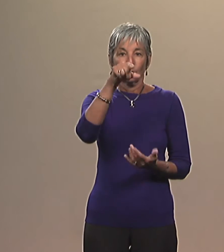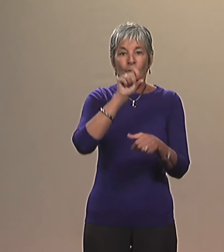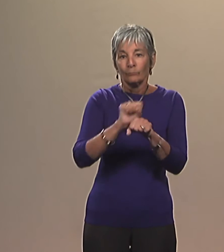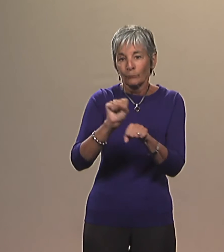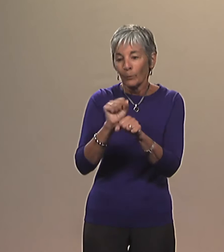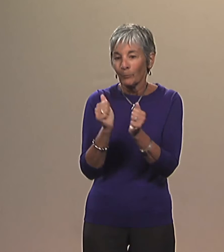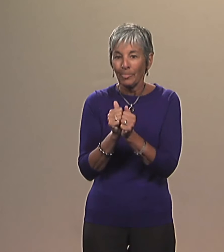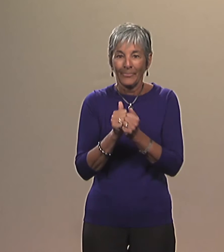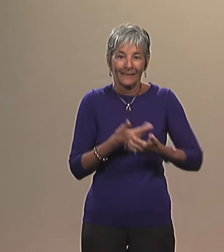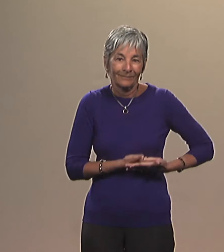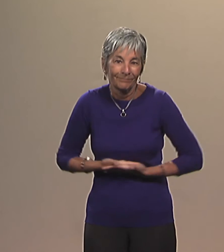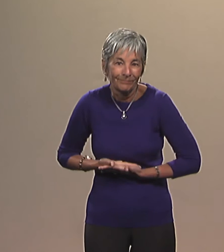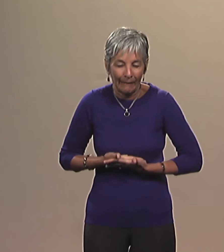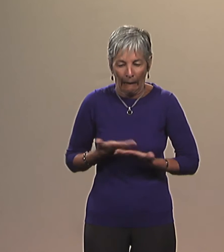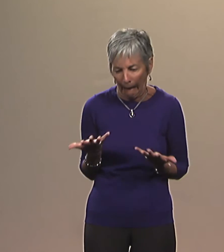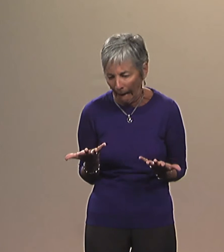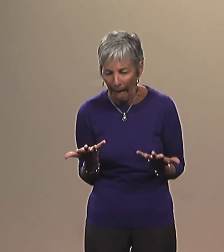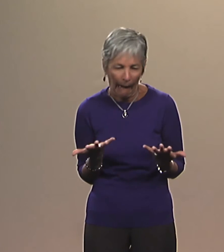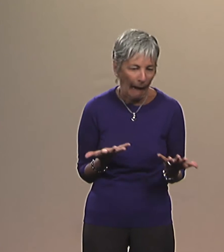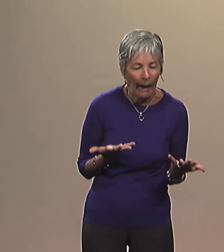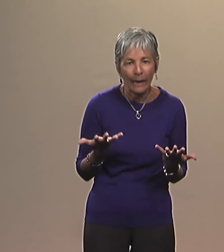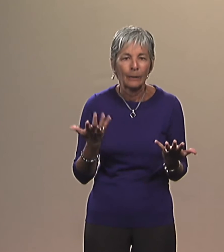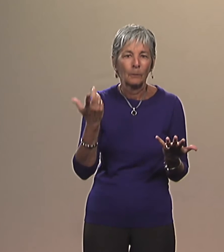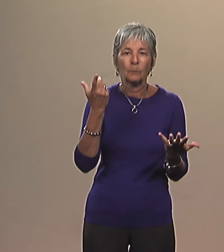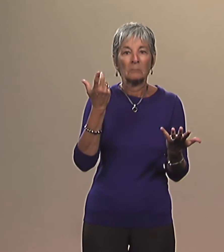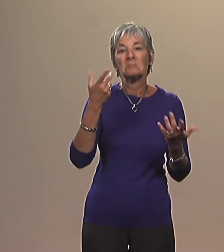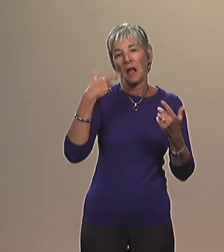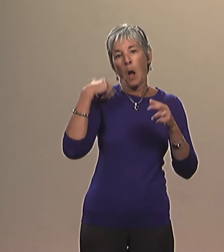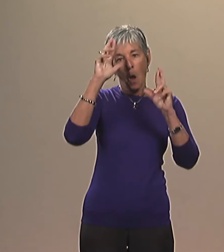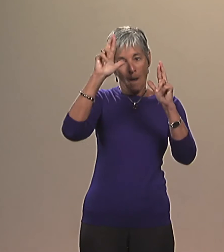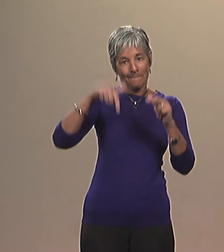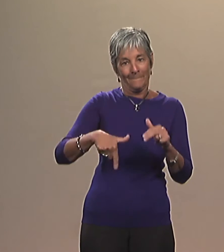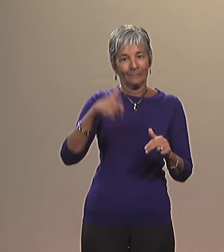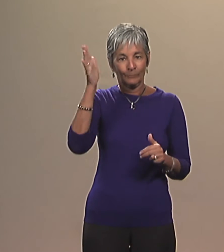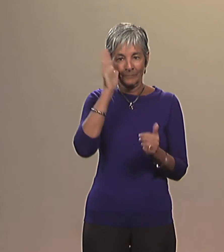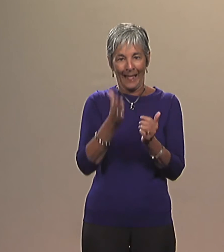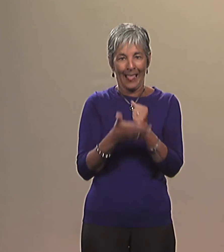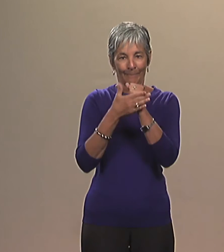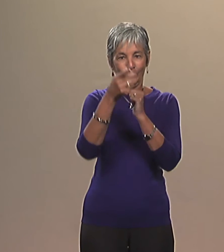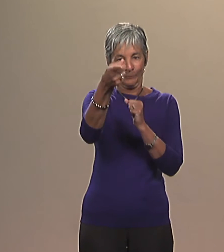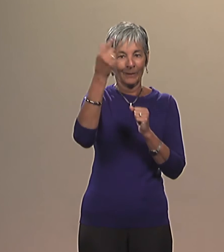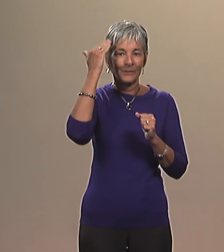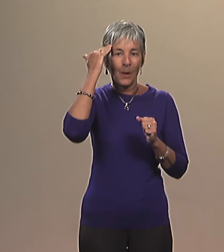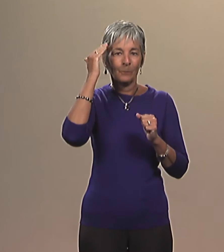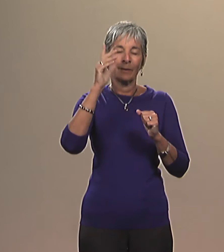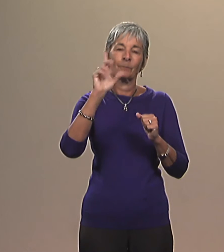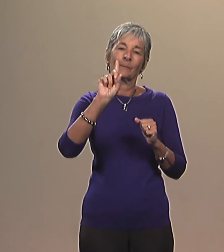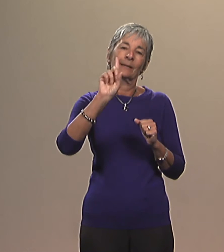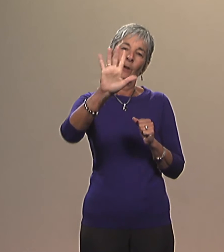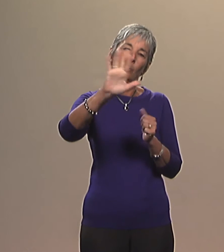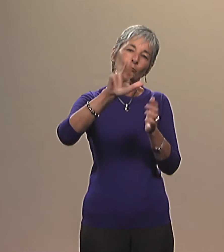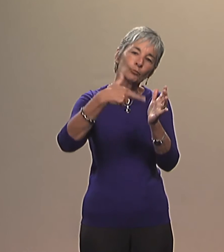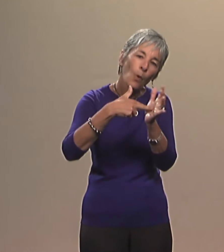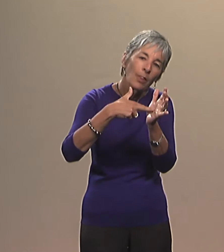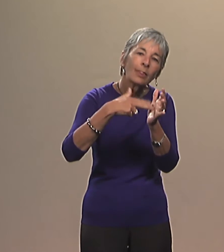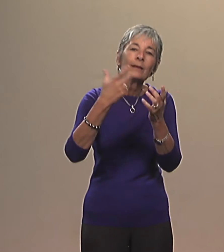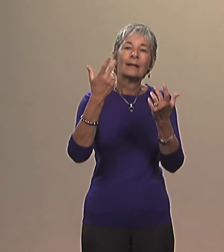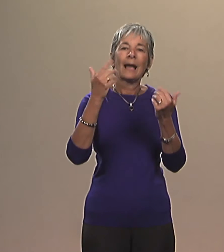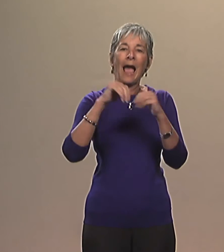I'm sure you face many questions as you work with young infants, and I hope this information will help you better understand your role and how you can handle